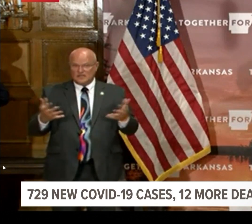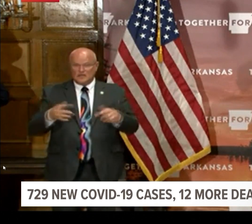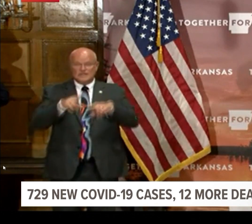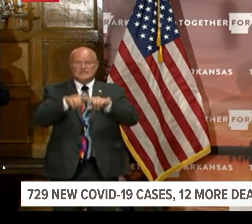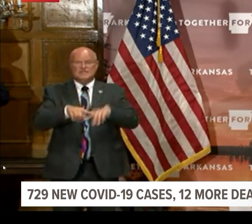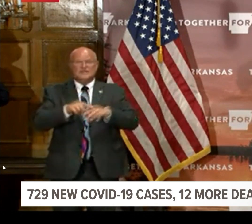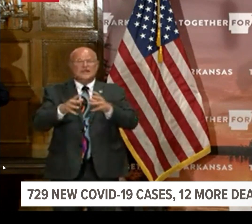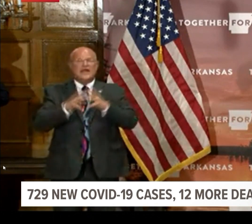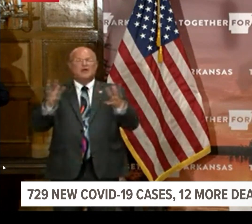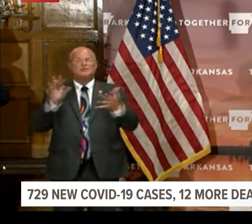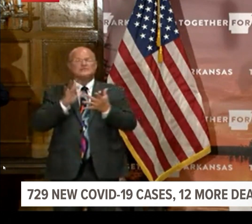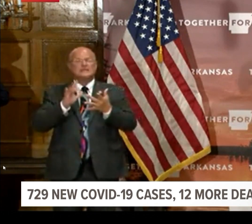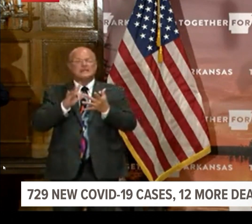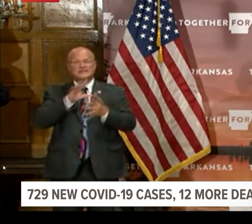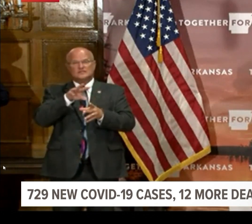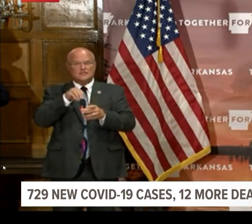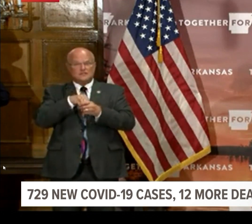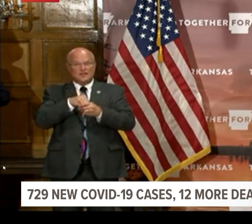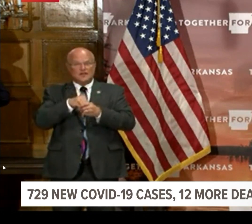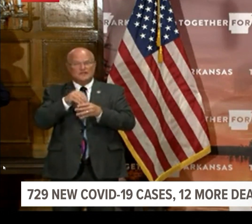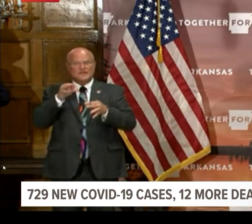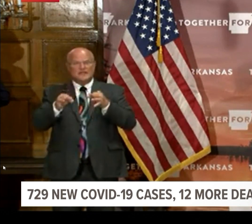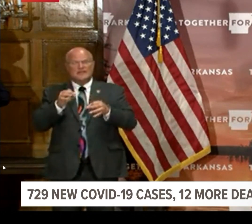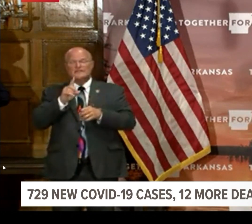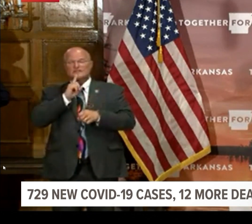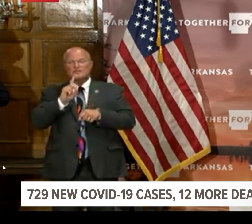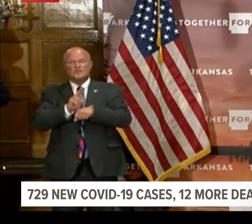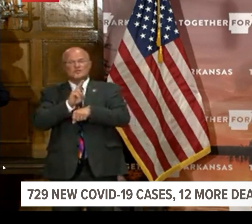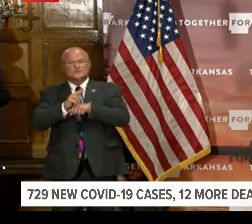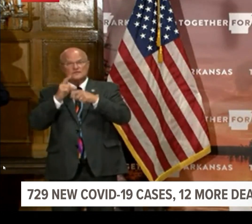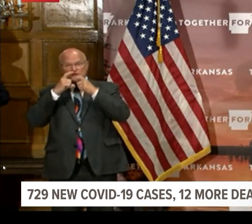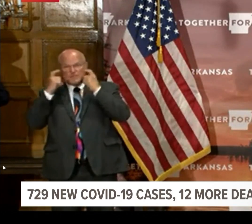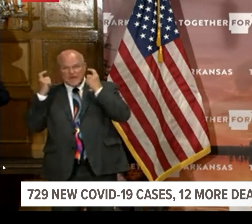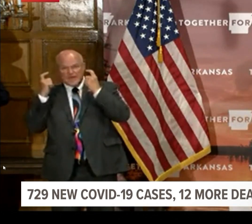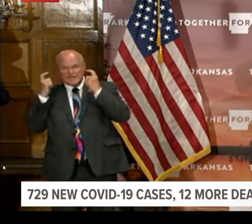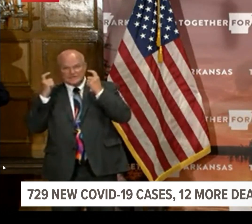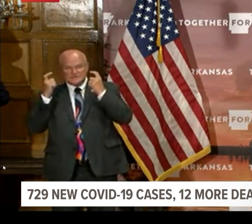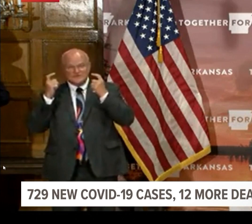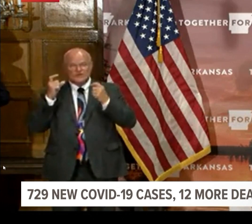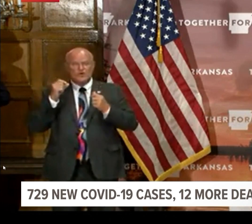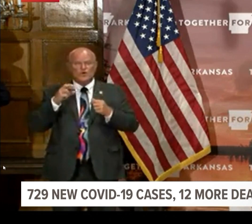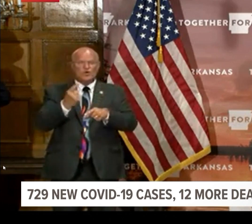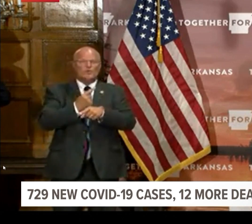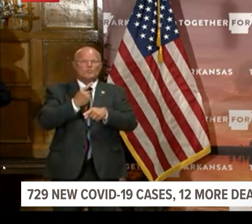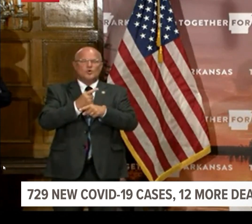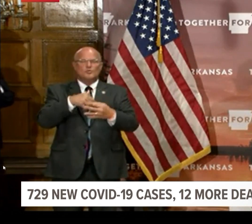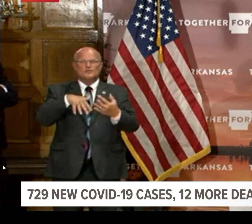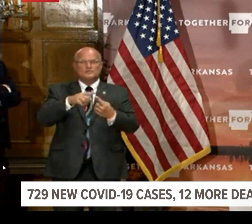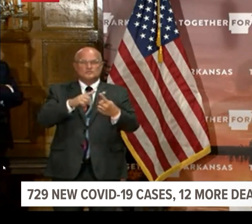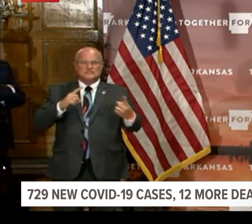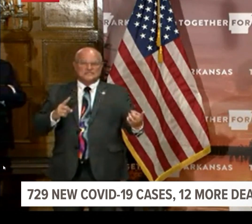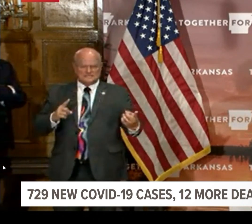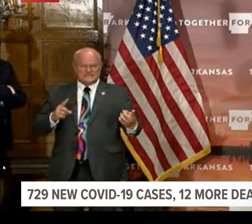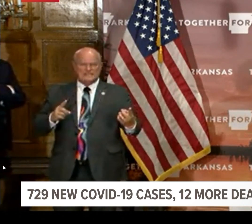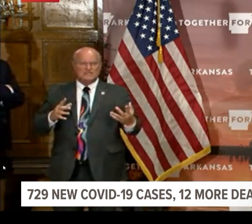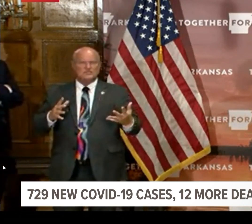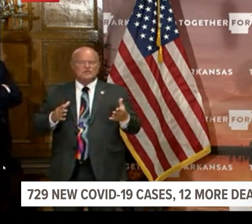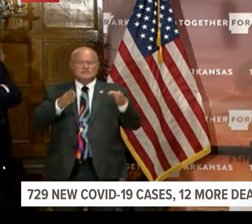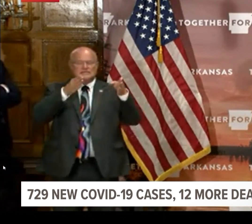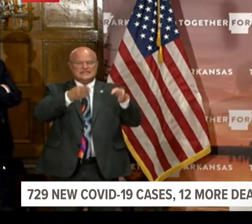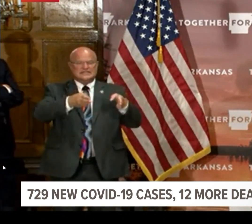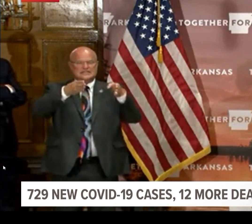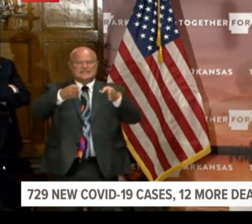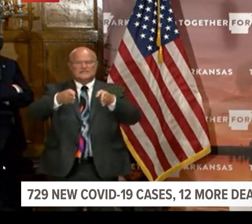on how much contact was involved, whether there was use of masks, and whether there was appropriate distancing. So it'll be on an